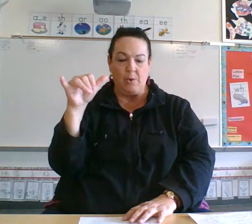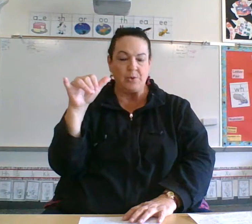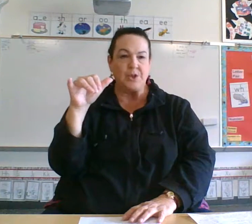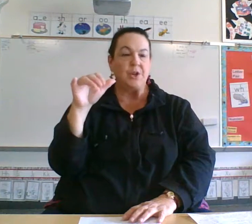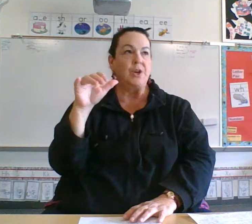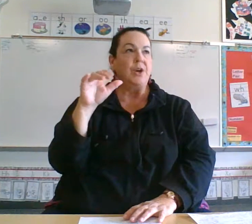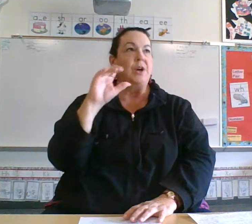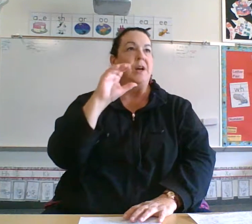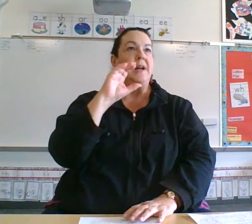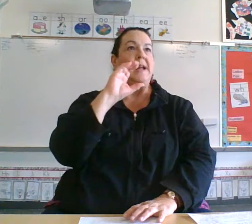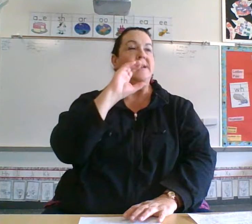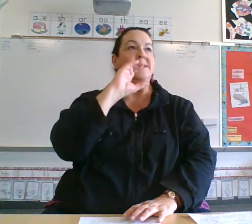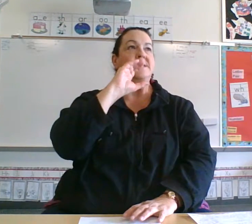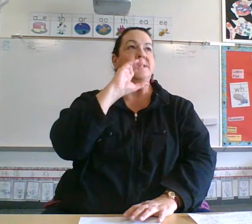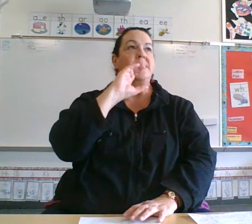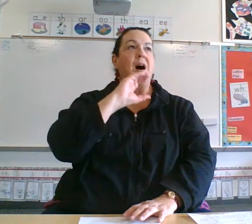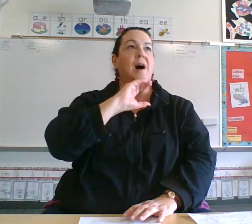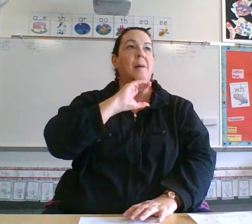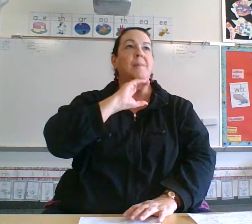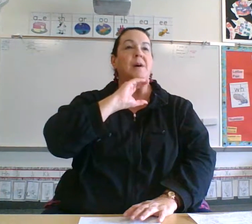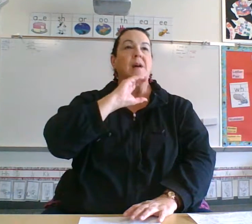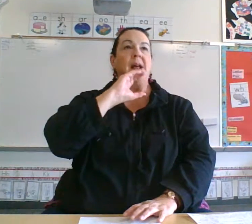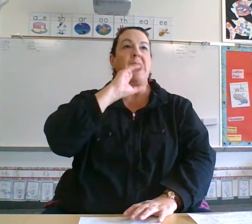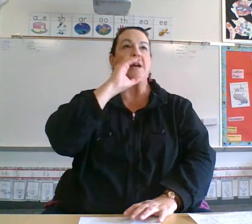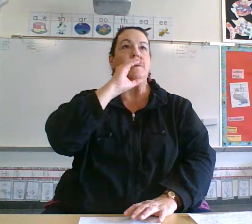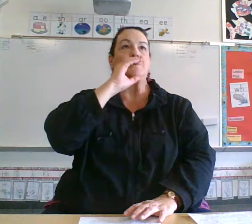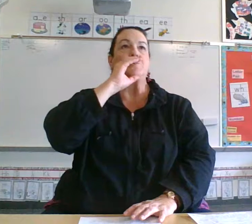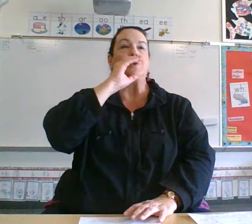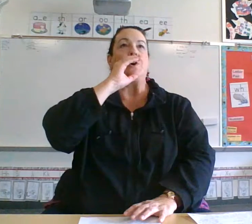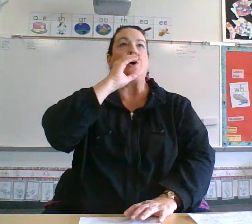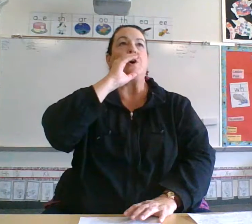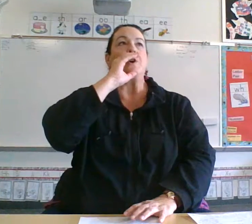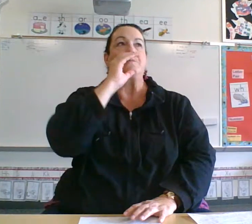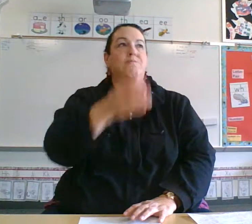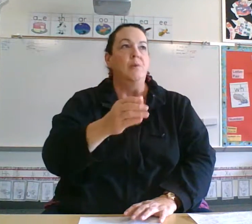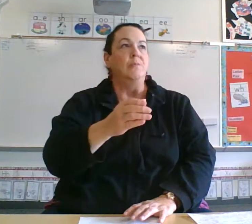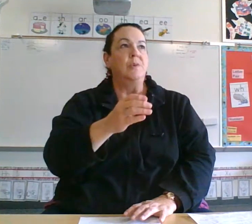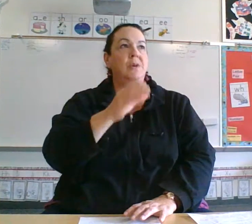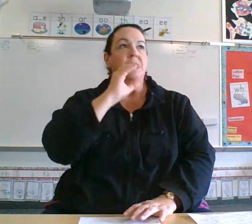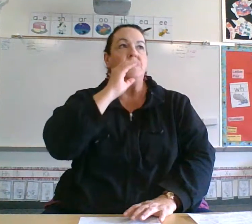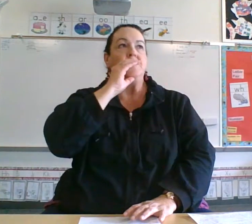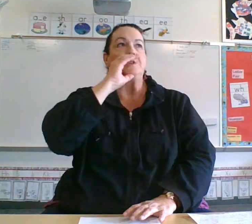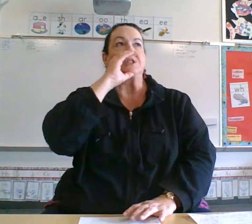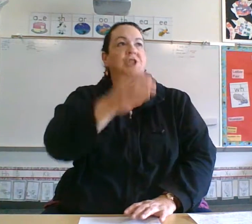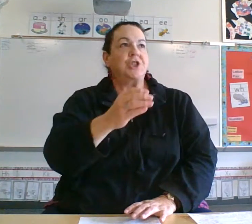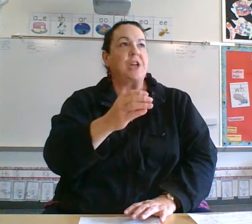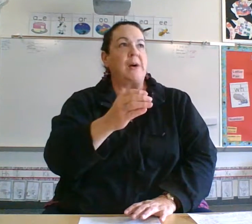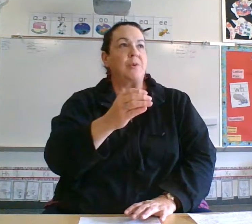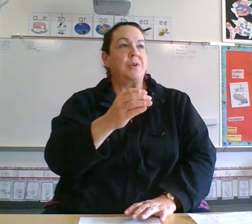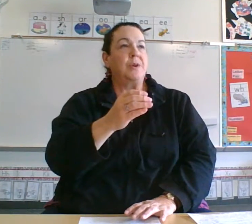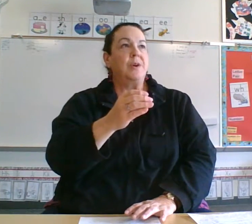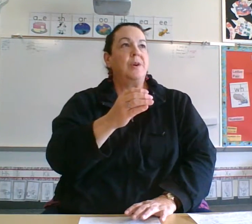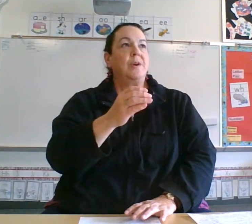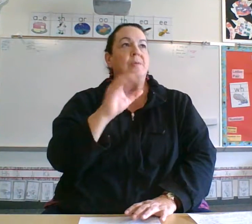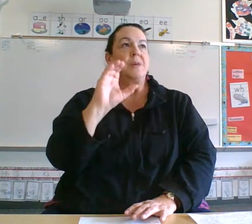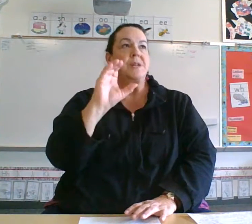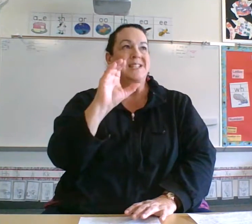shout is, it comes real hard. Boom. You're going to shout with a